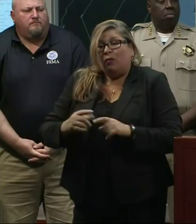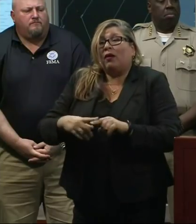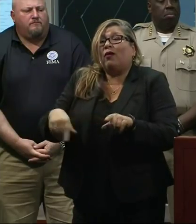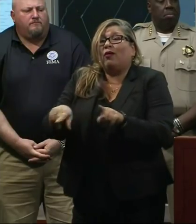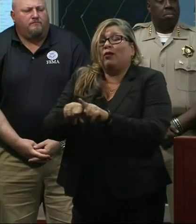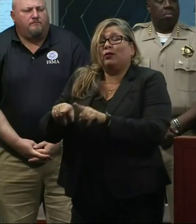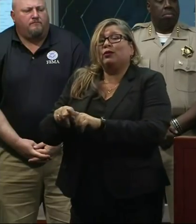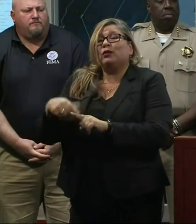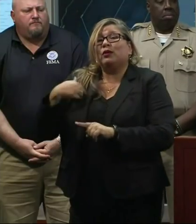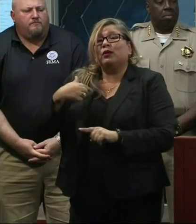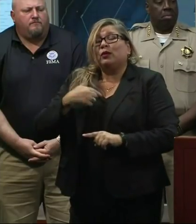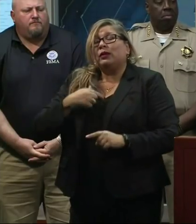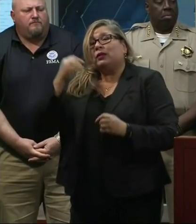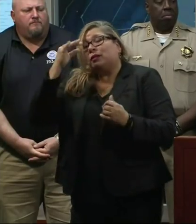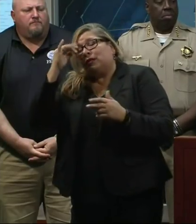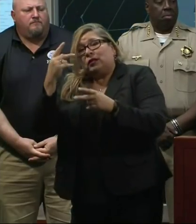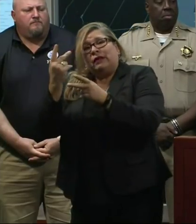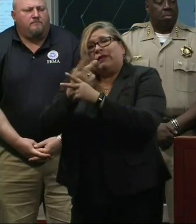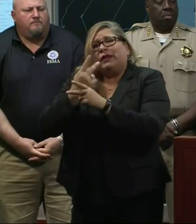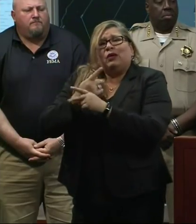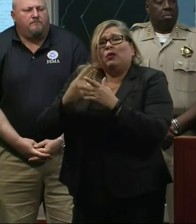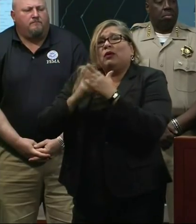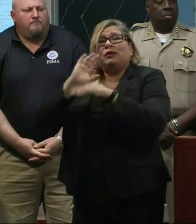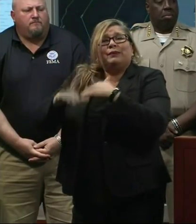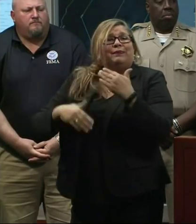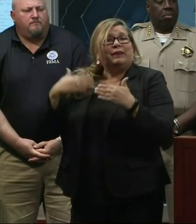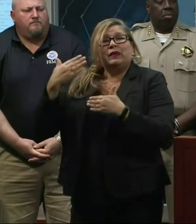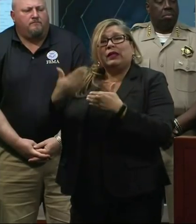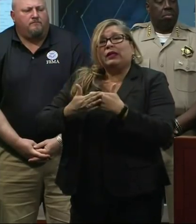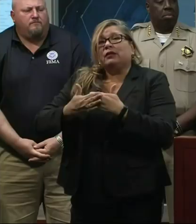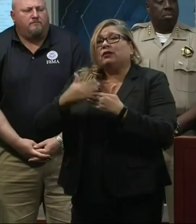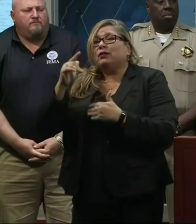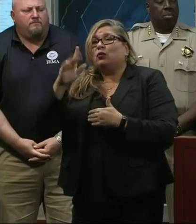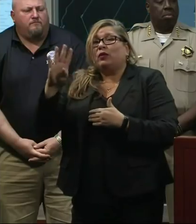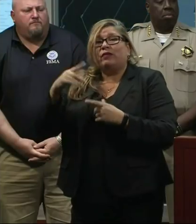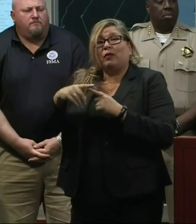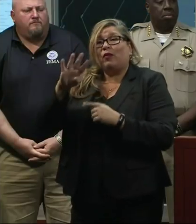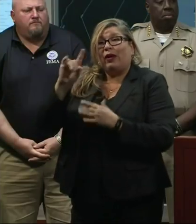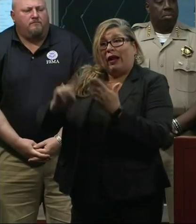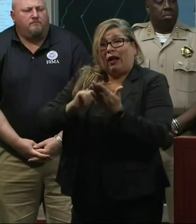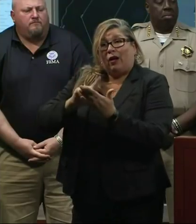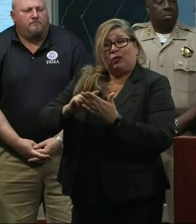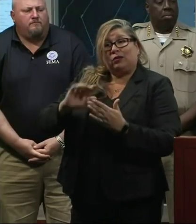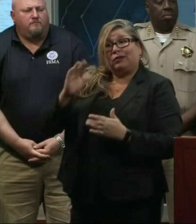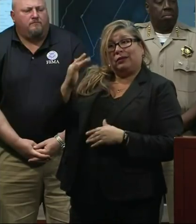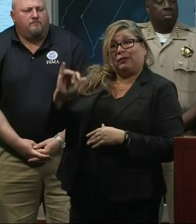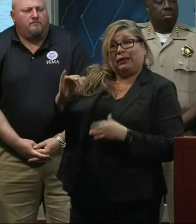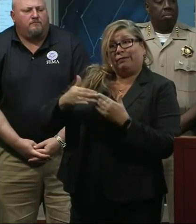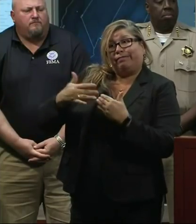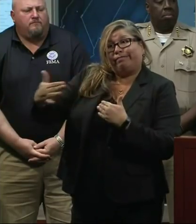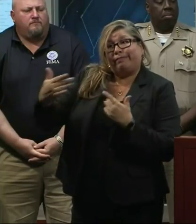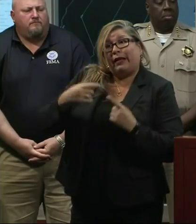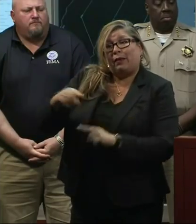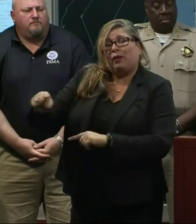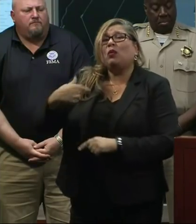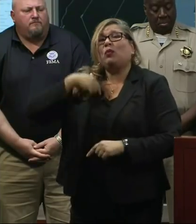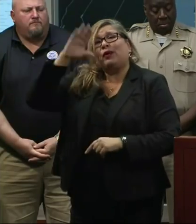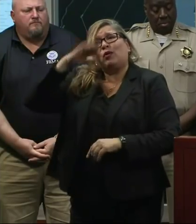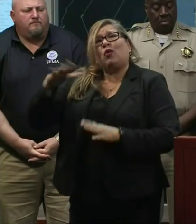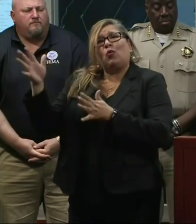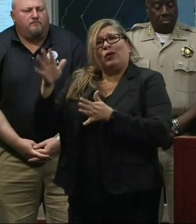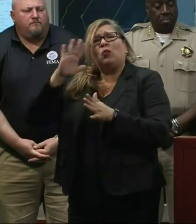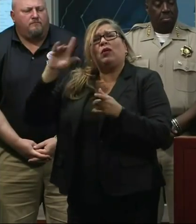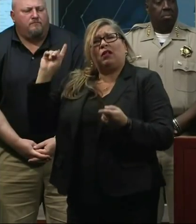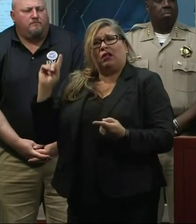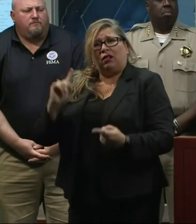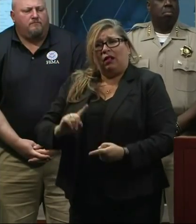also contemplating what the next 24 and 48 hours are going to look like. We know that the winds will die down, but then we